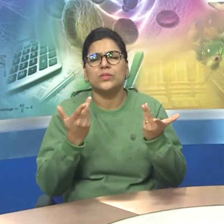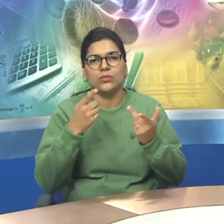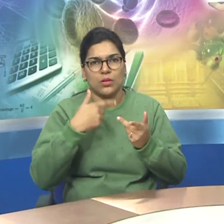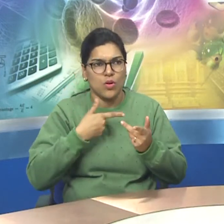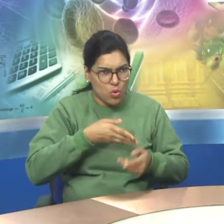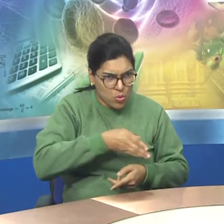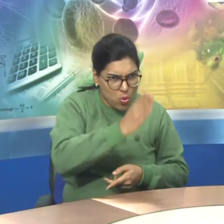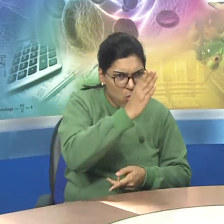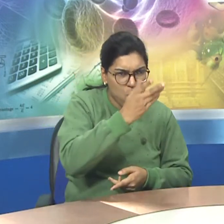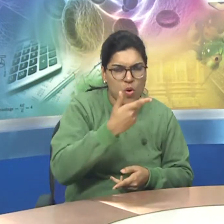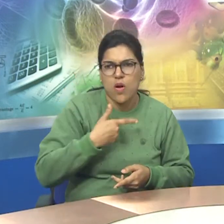Choice.